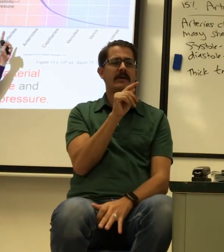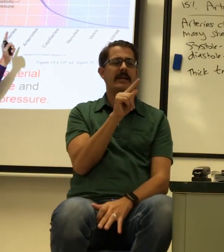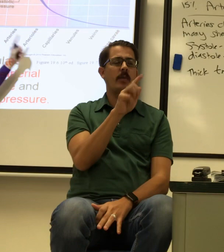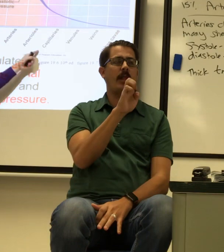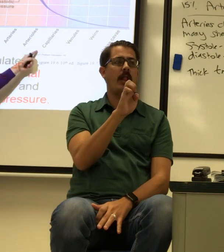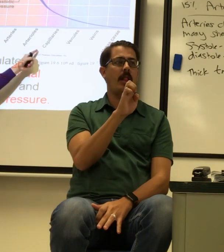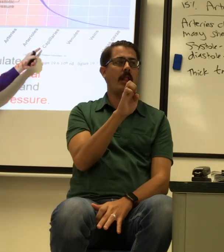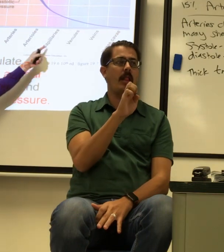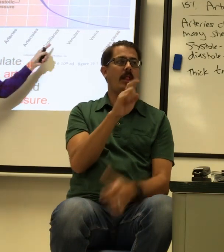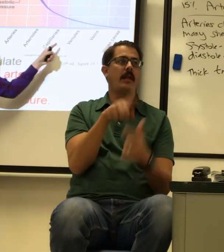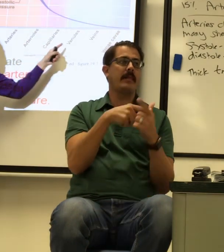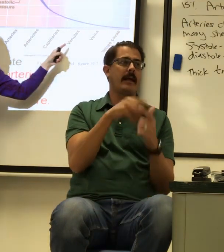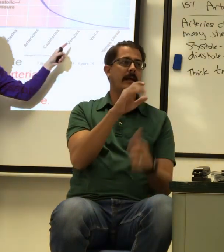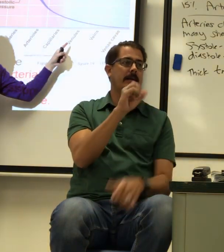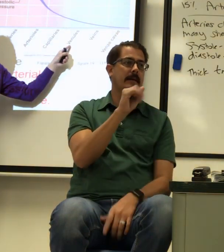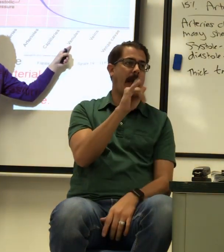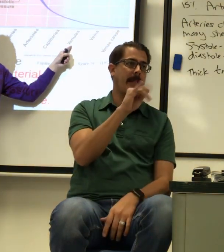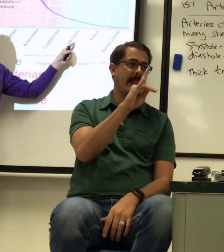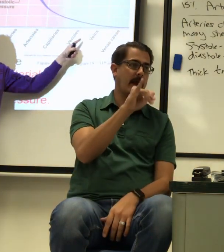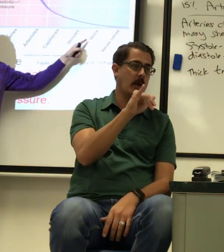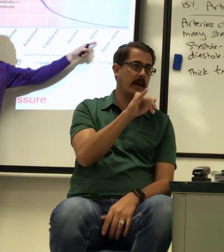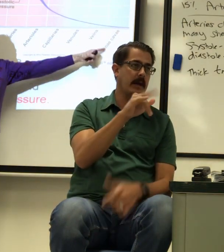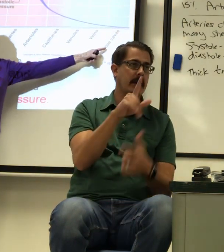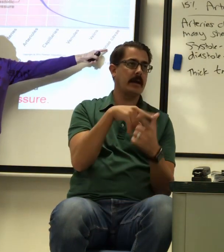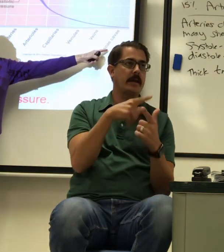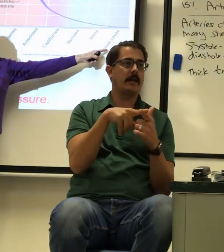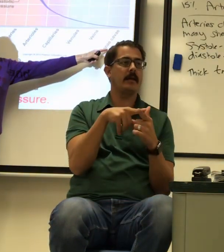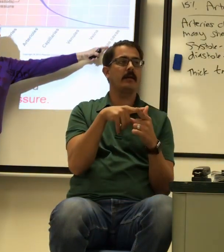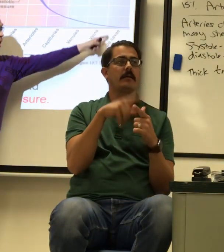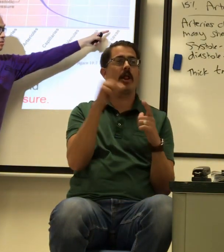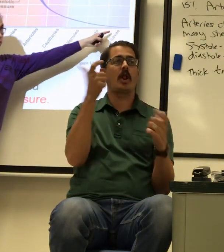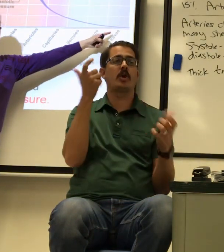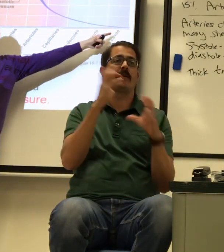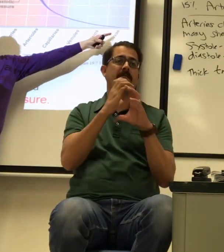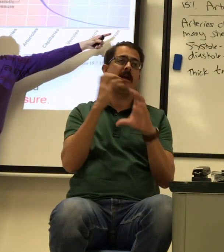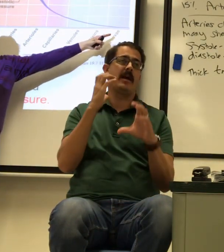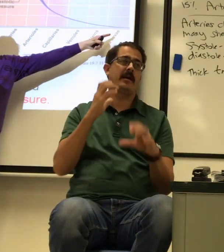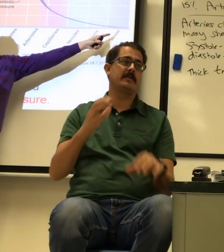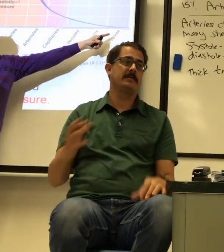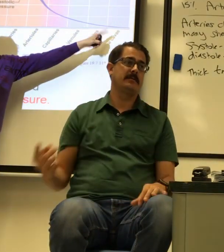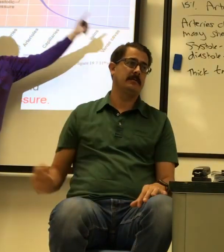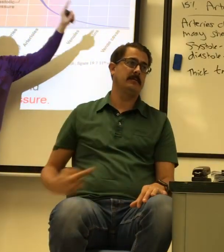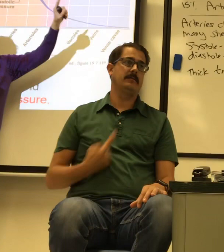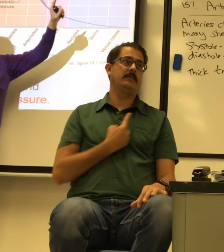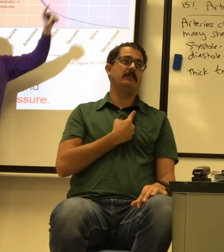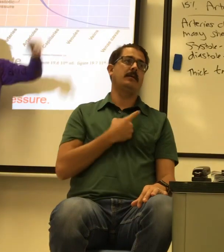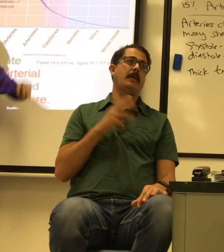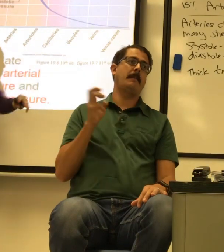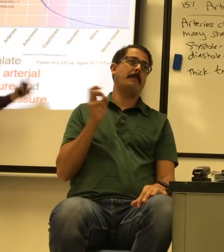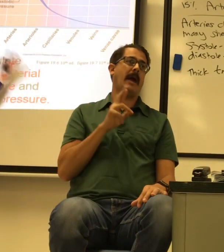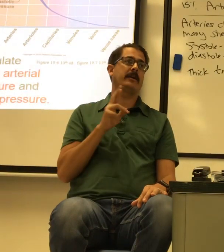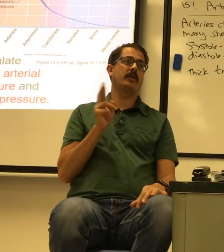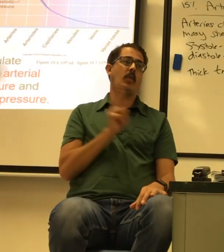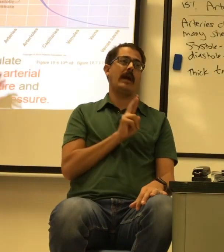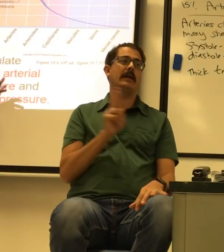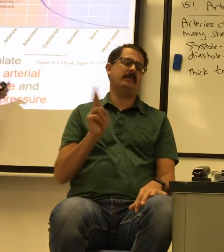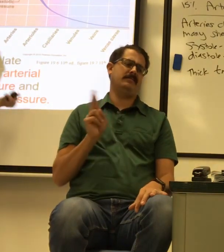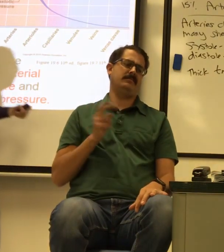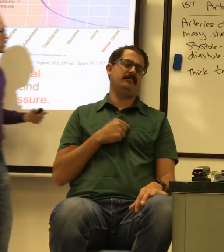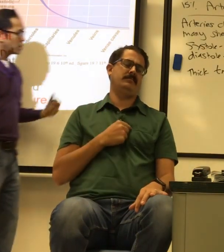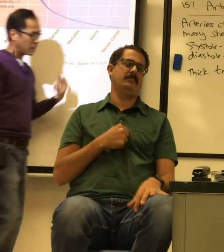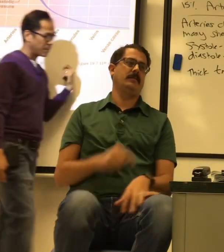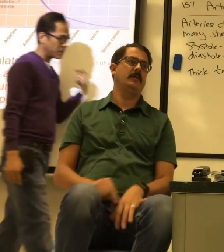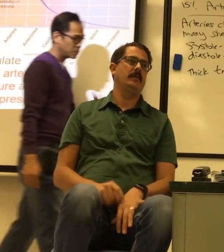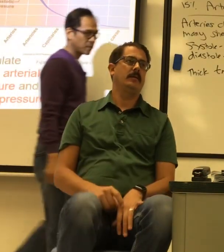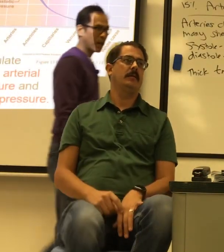then the capillaries, the venules, and then the largest veins back to the right heart. Okay? And the things you're supposed to